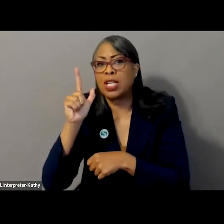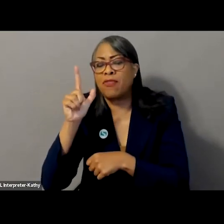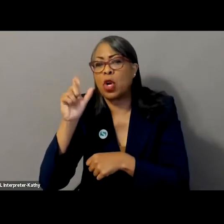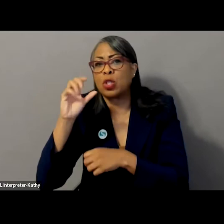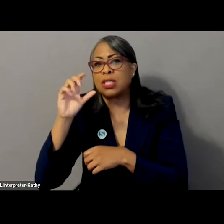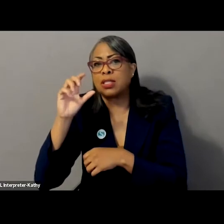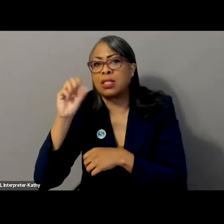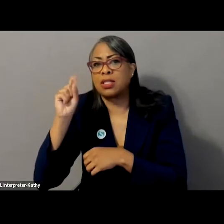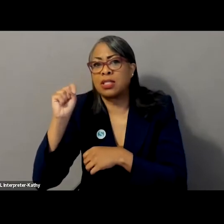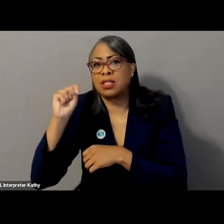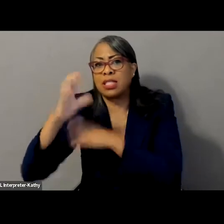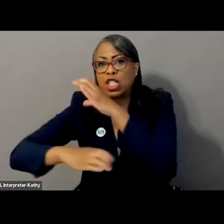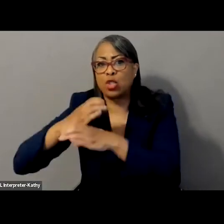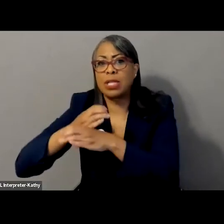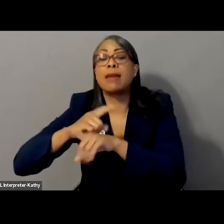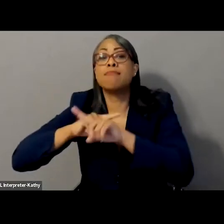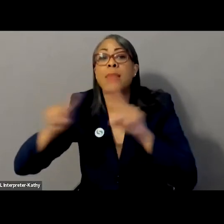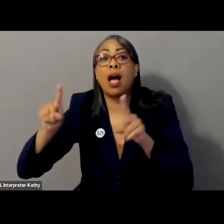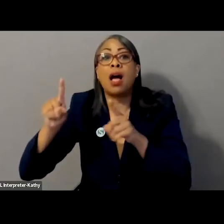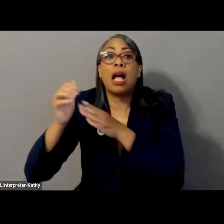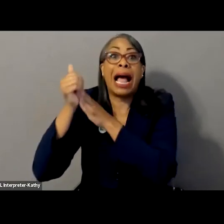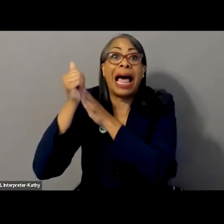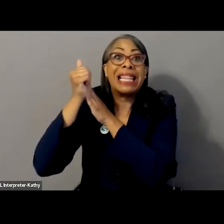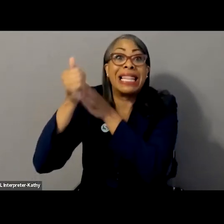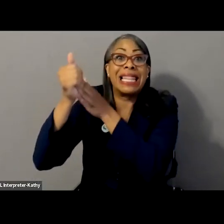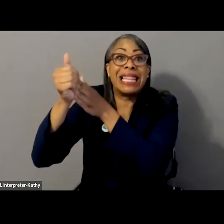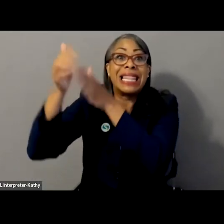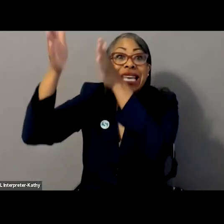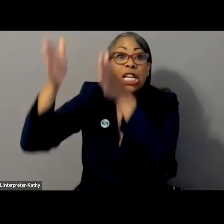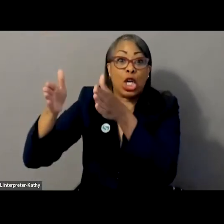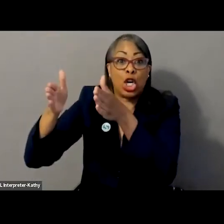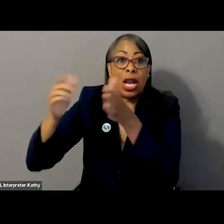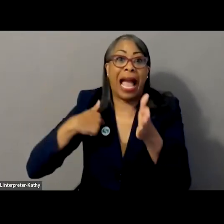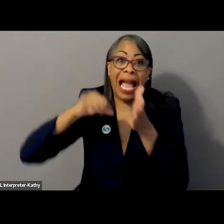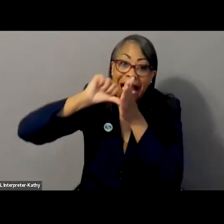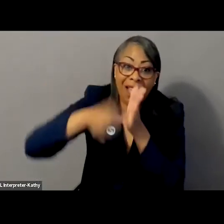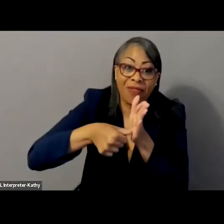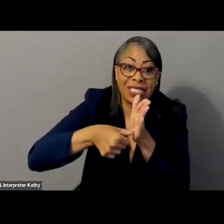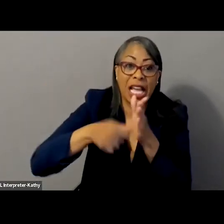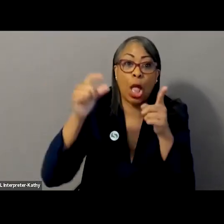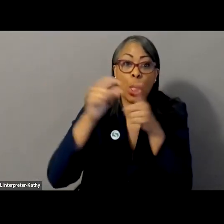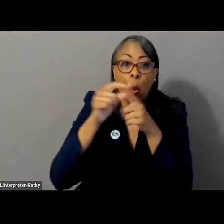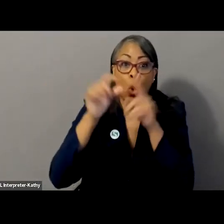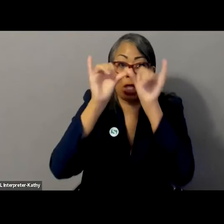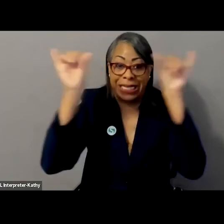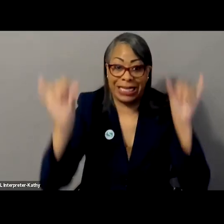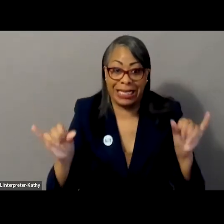as a leader in that system. And I emphasize the word system.